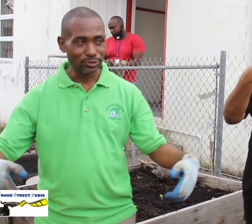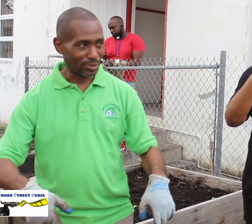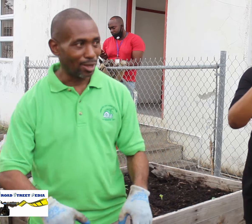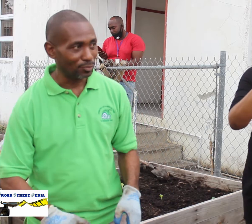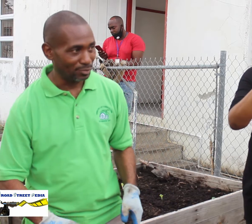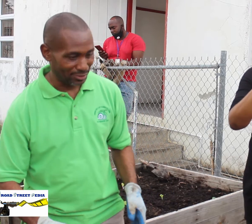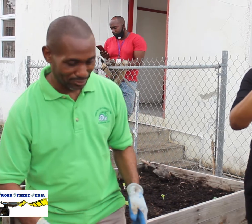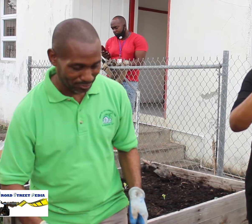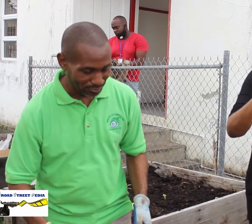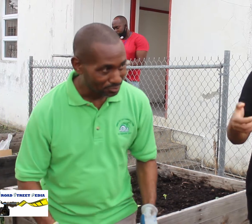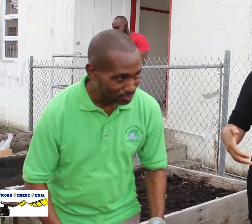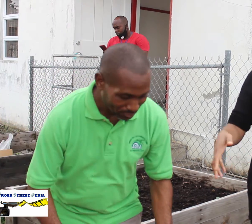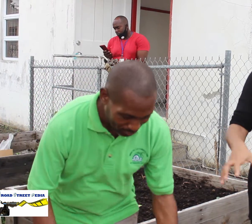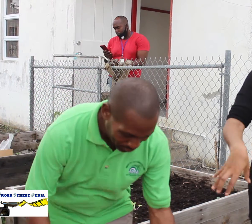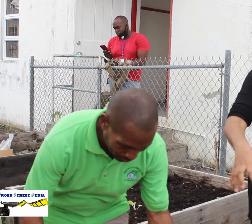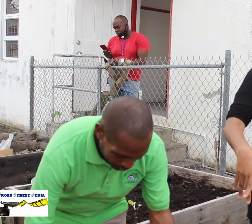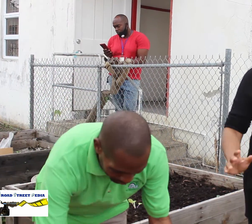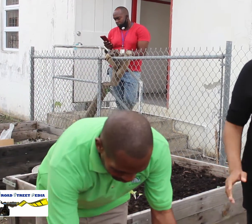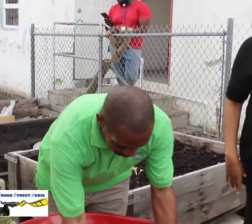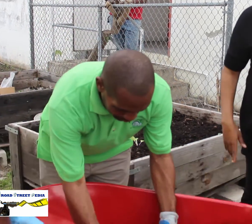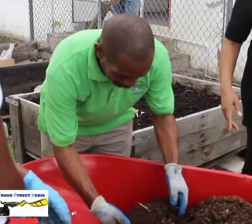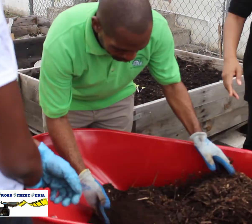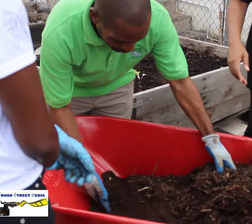Okay, so you can help me mix.